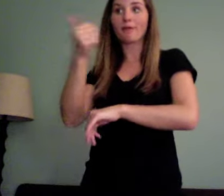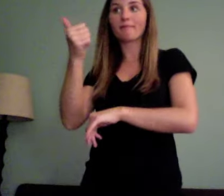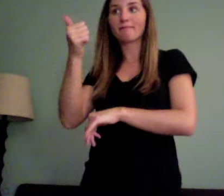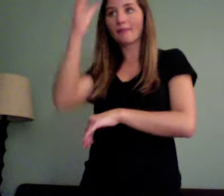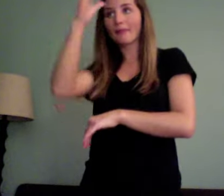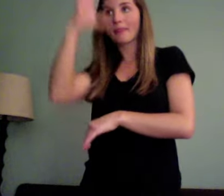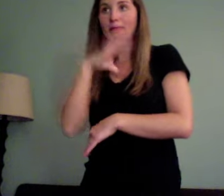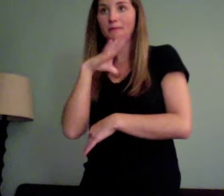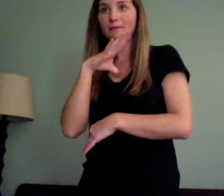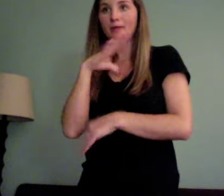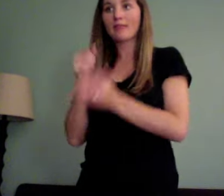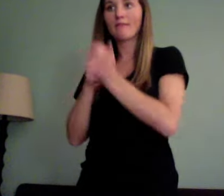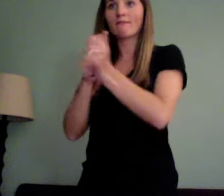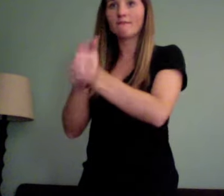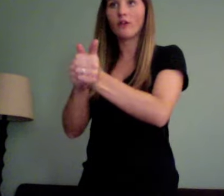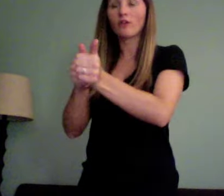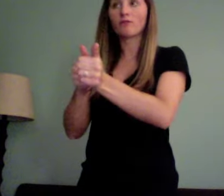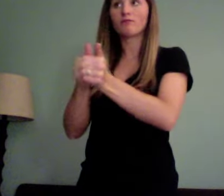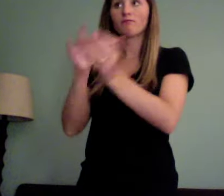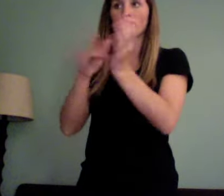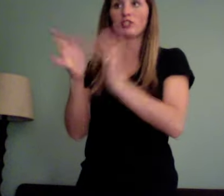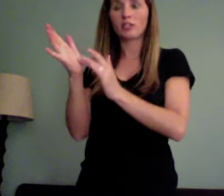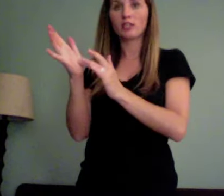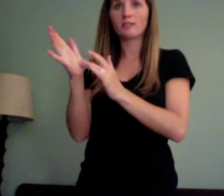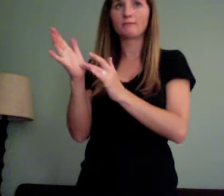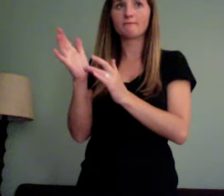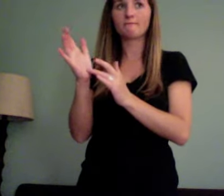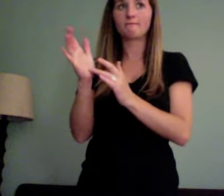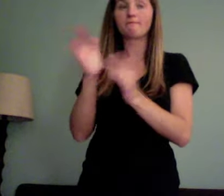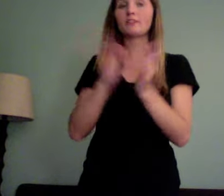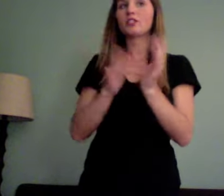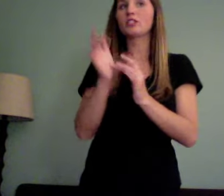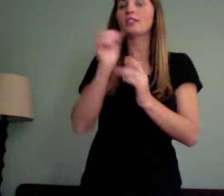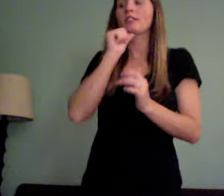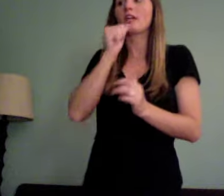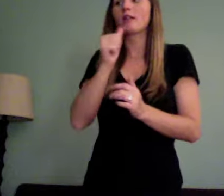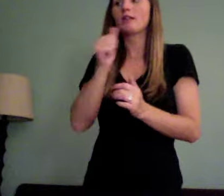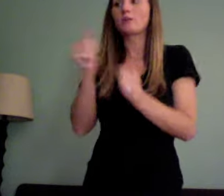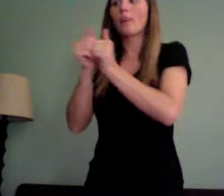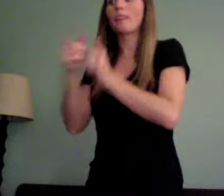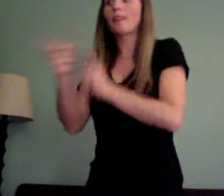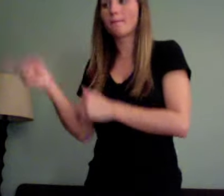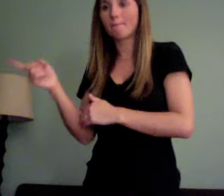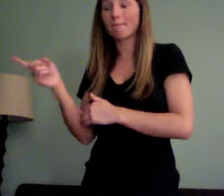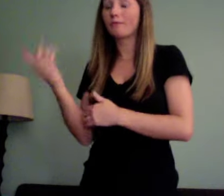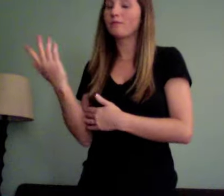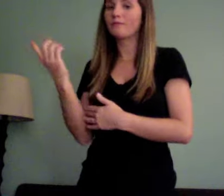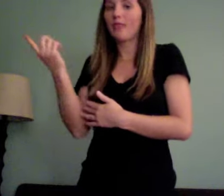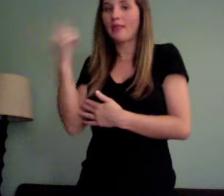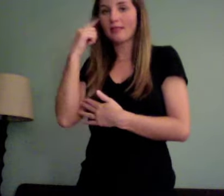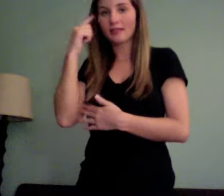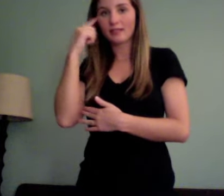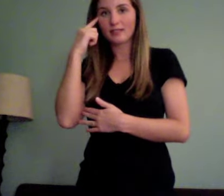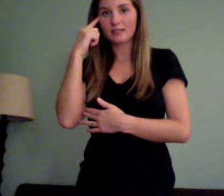Well, Jesus isn't with them, at least to their knowledge. And in verse number three, look what happened. Simon Peter said, I'm going